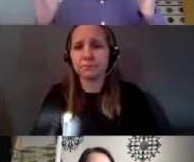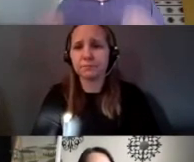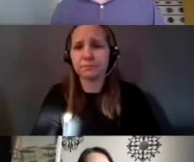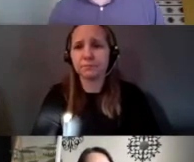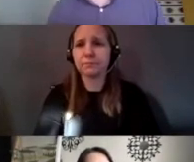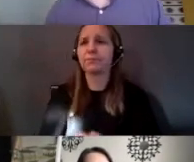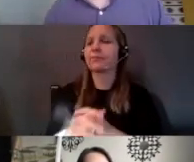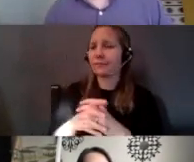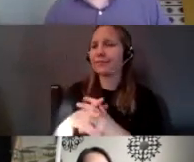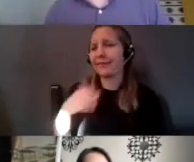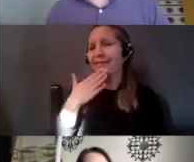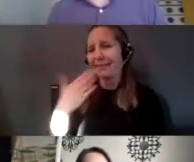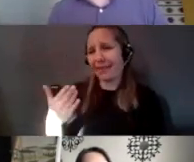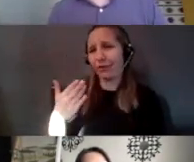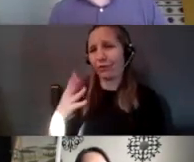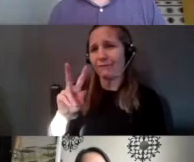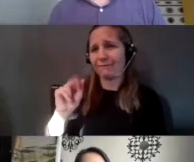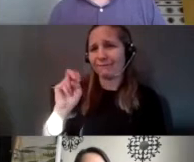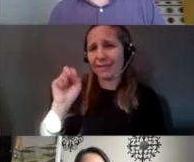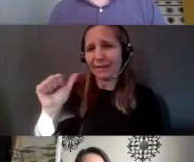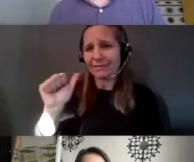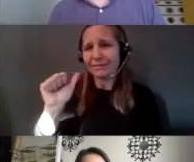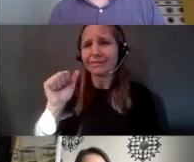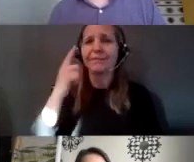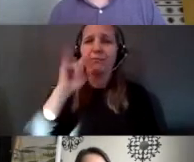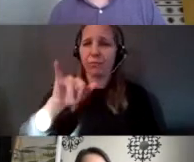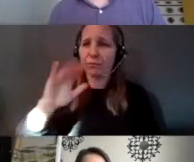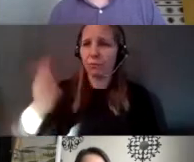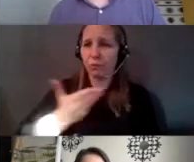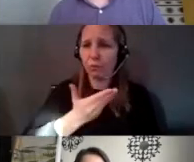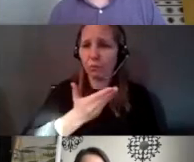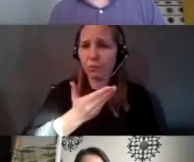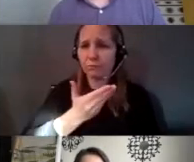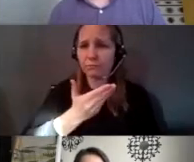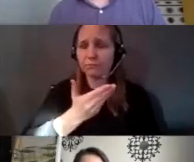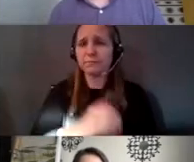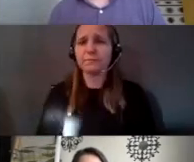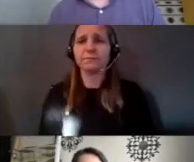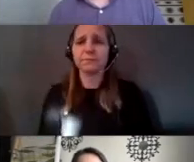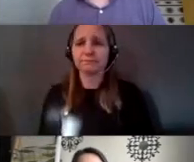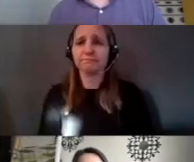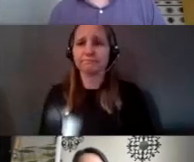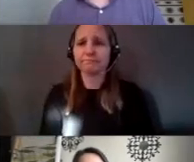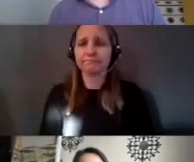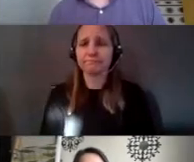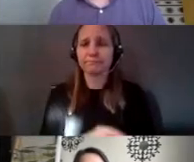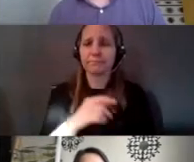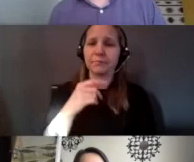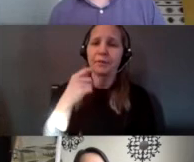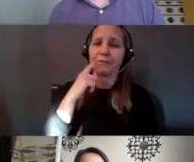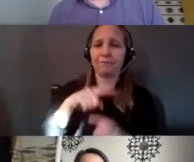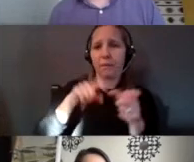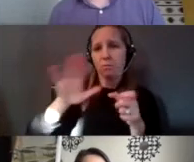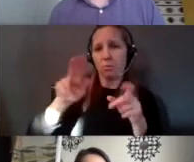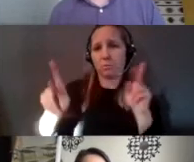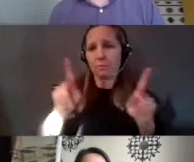Thank you very much, Vanessa, for welcoming us to the territories of your people today